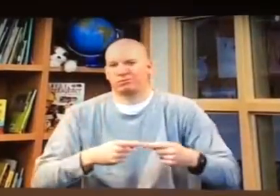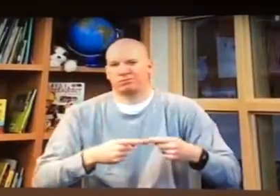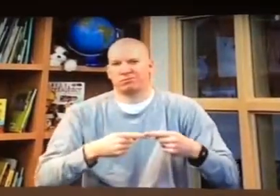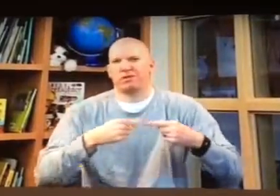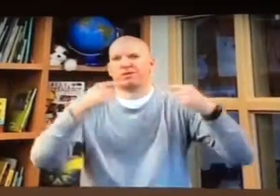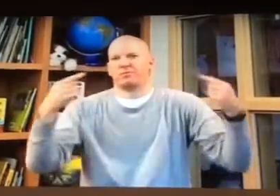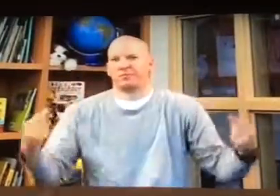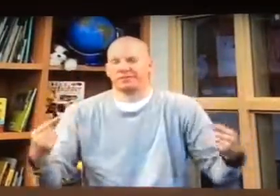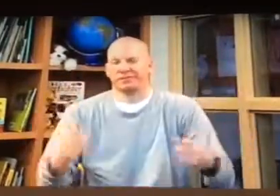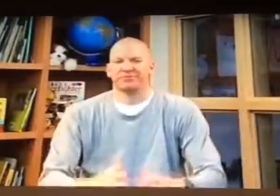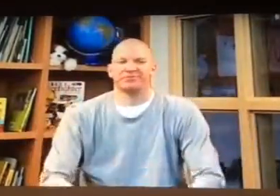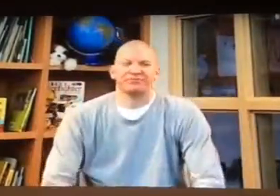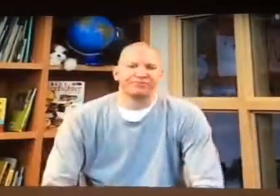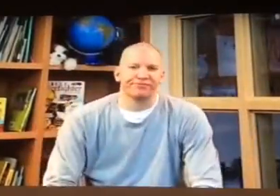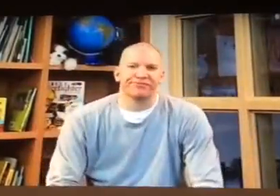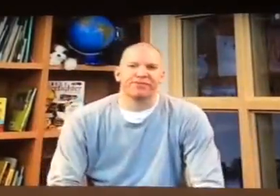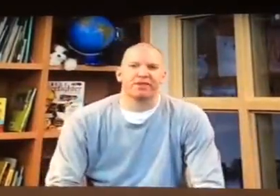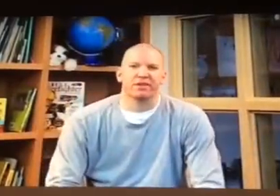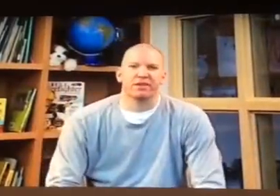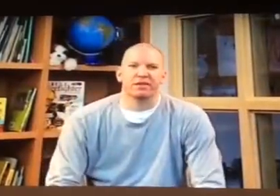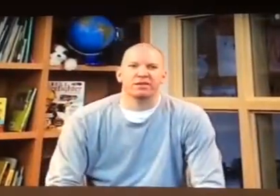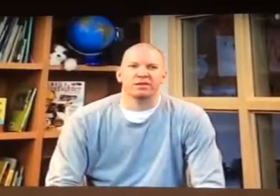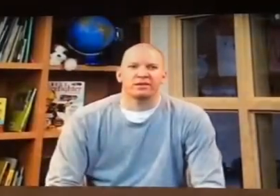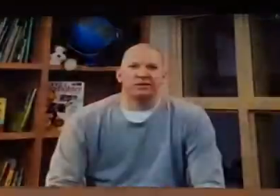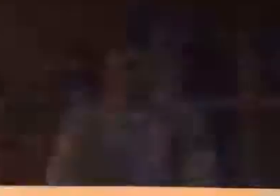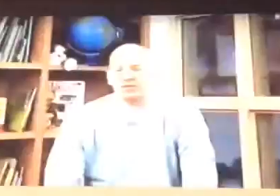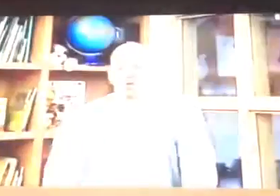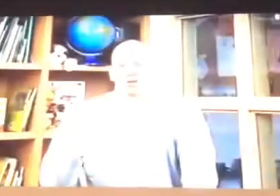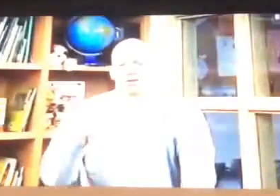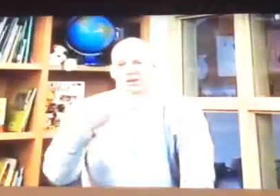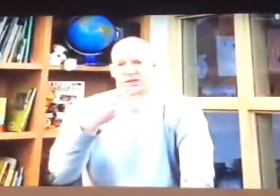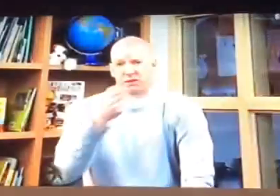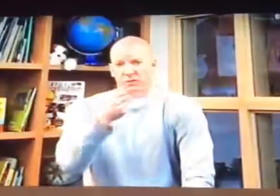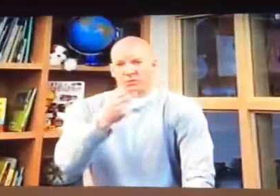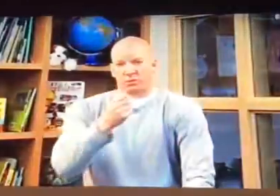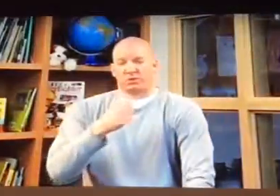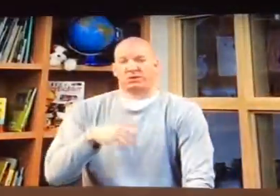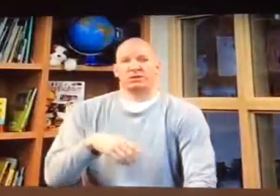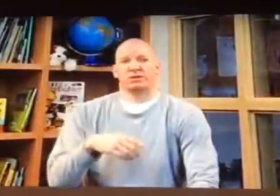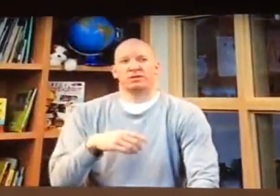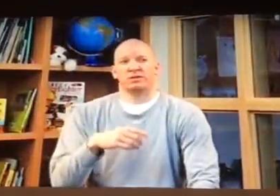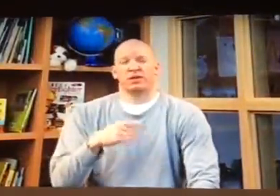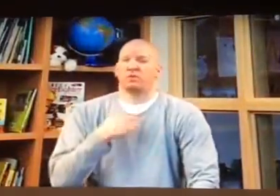got the experience from that deaf school, but then at this hearing high school, the experience was completely opposite.